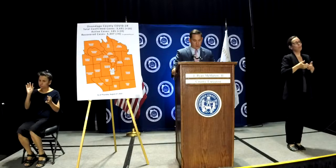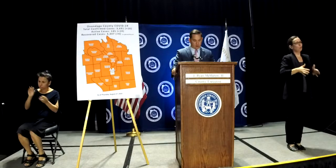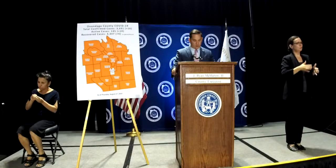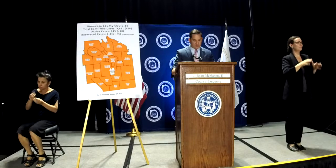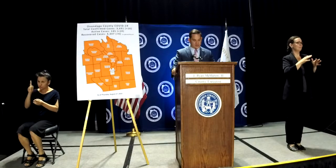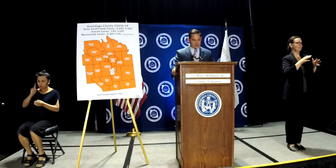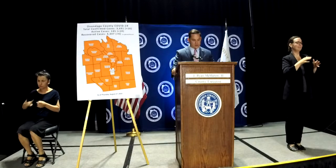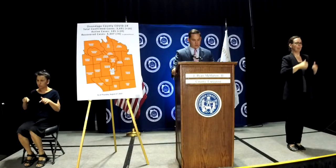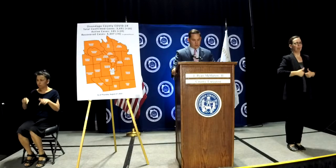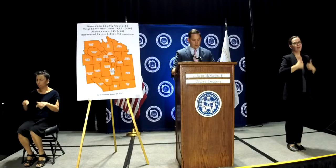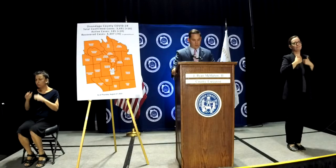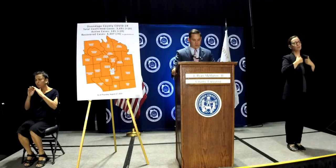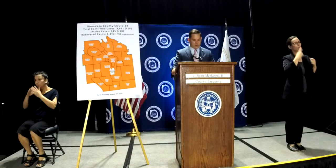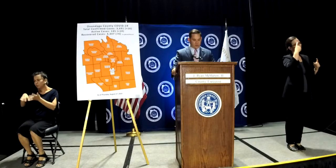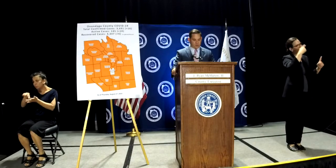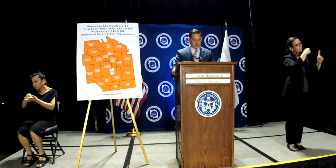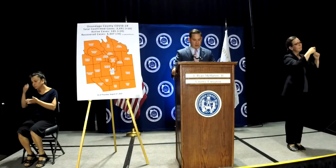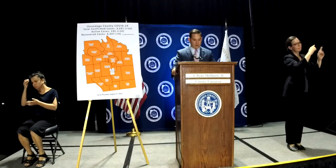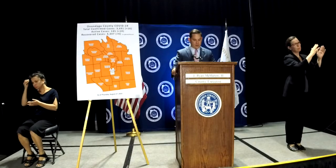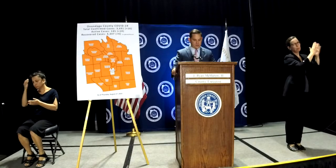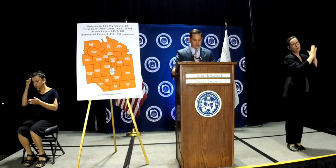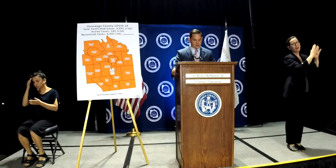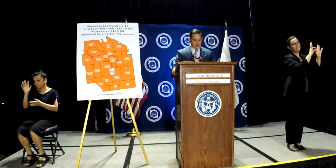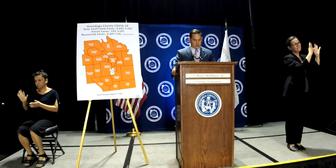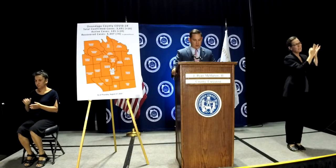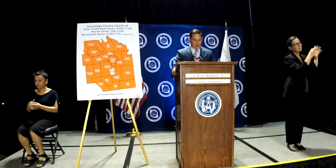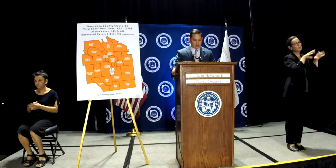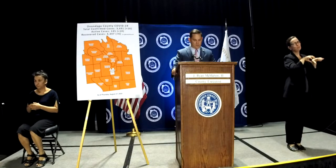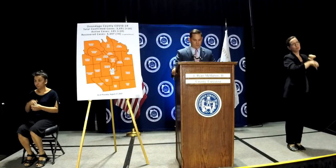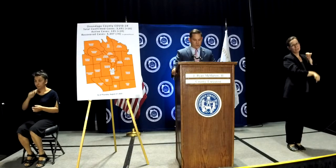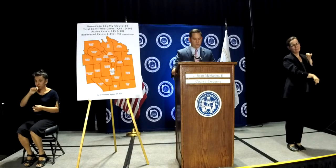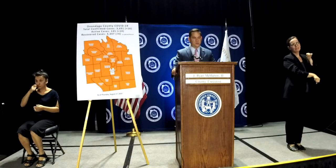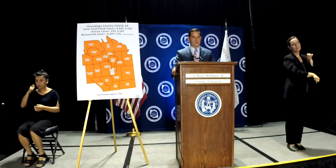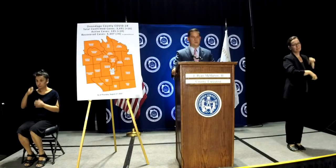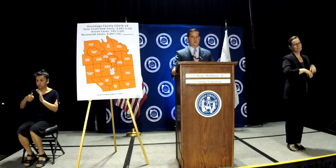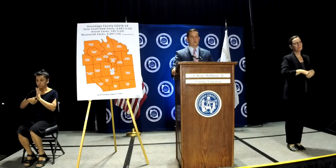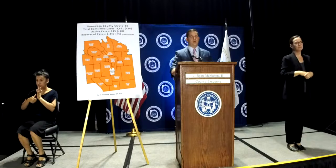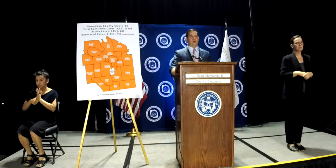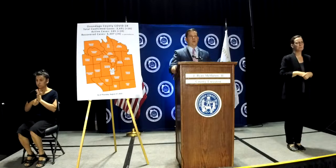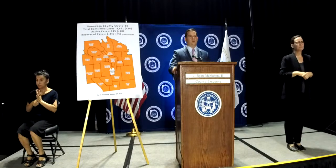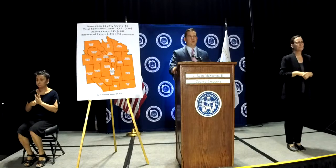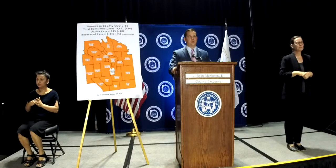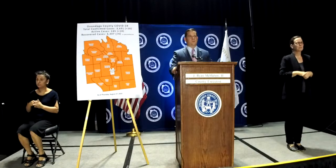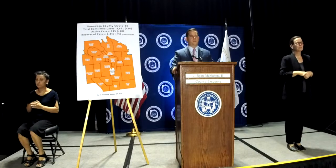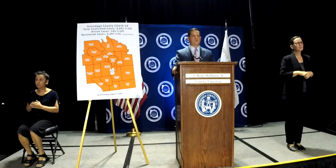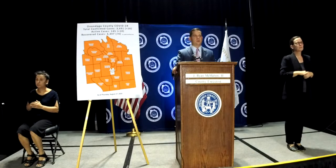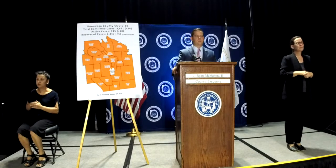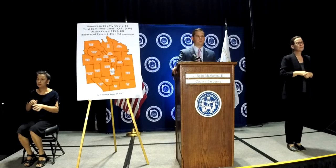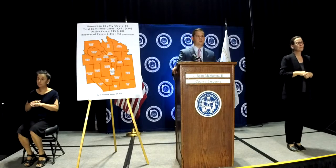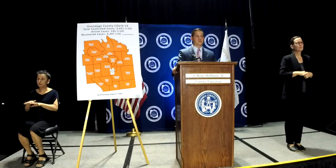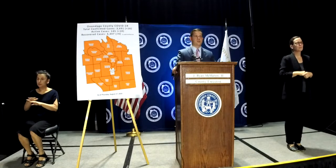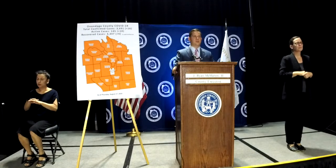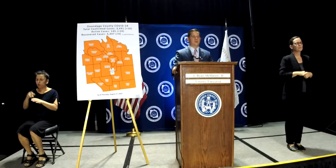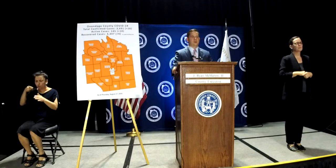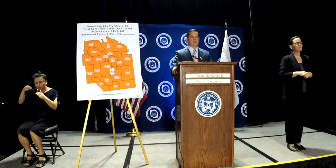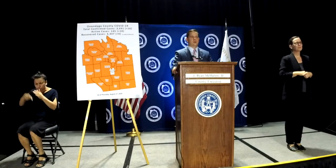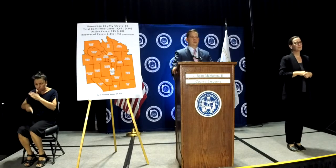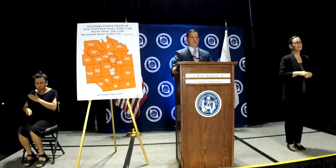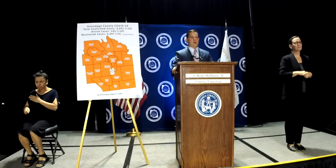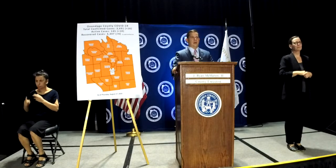Go over testing. I'm going to spend a little bit of time on this. Just because this is the way our community has been